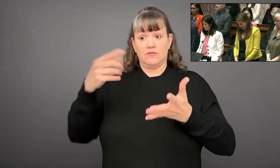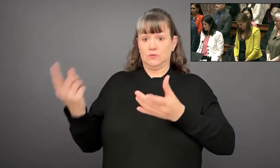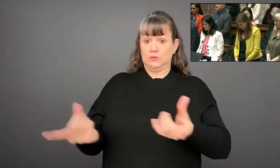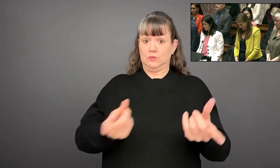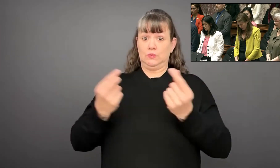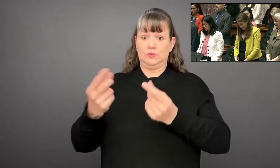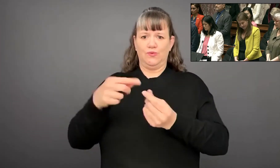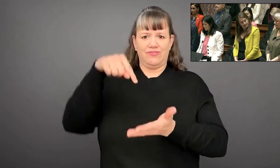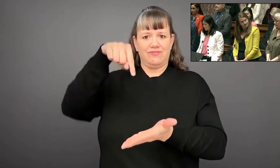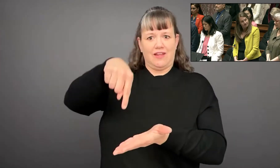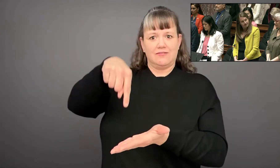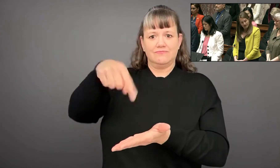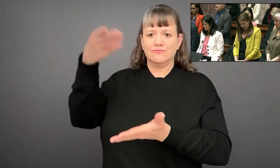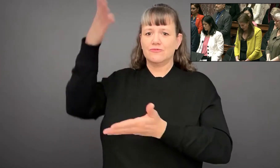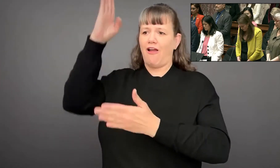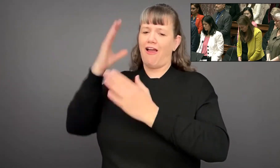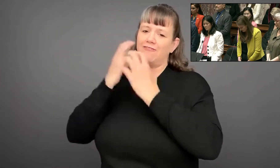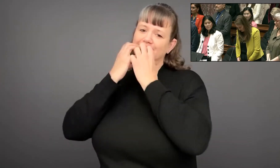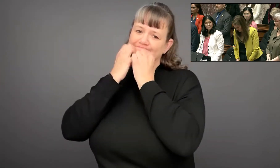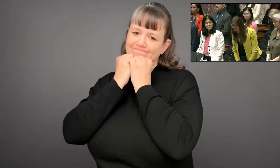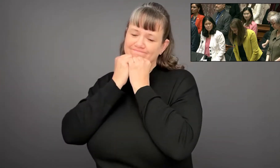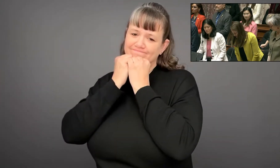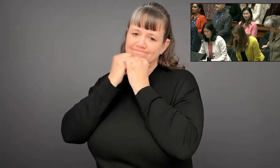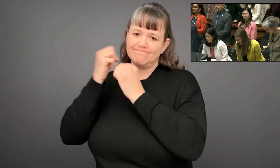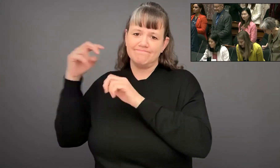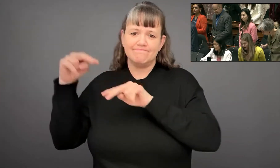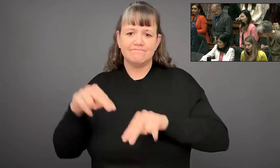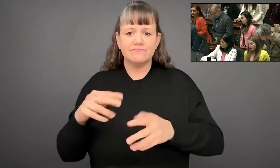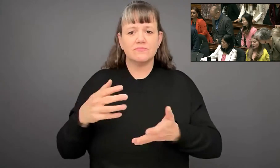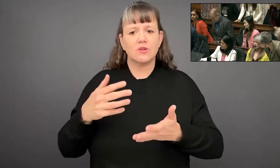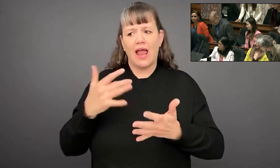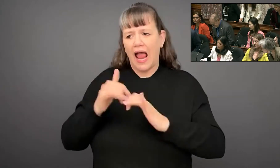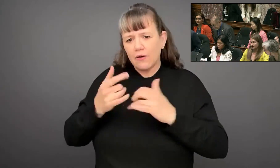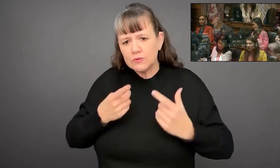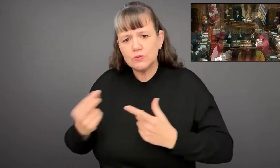God's creatures. Thank you.